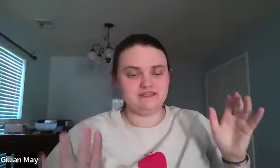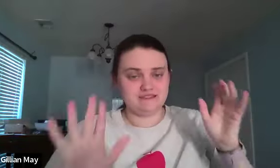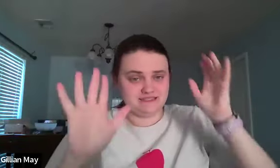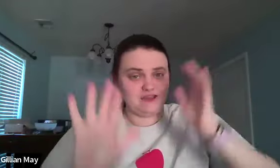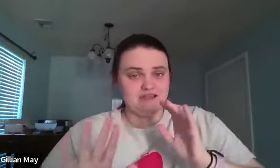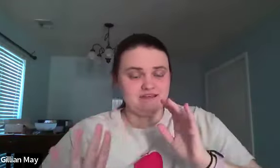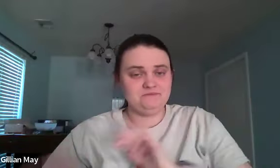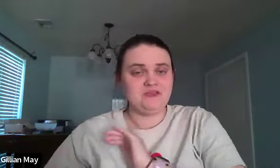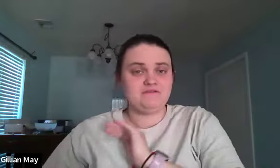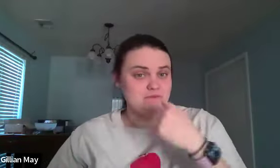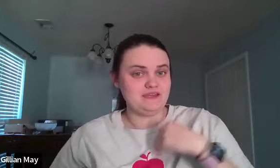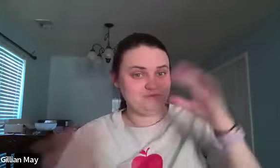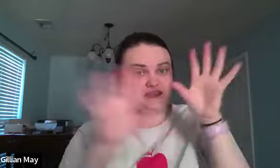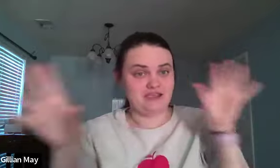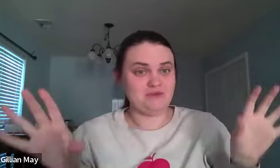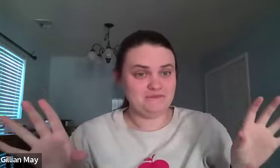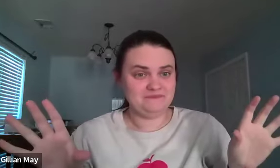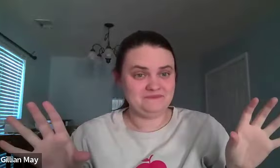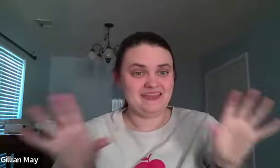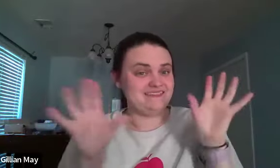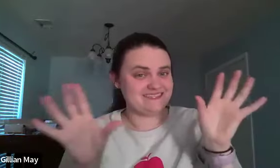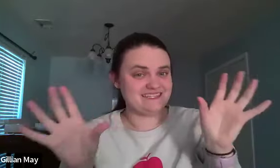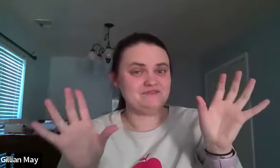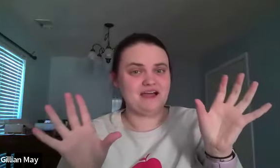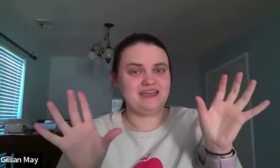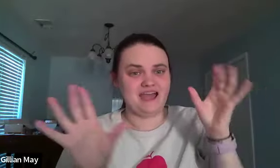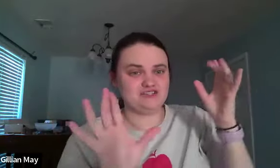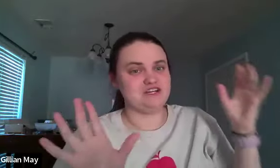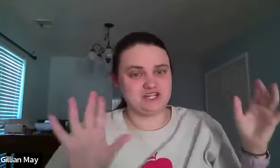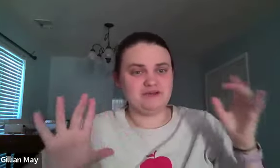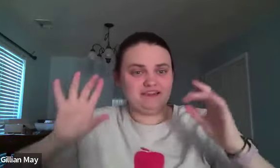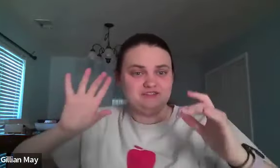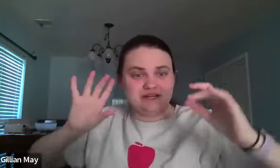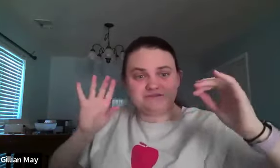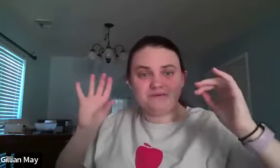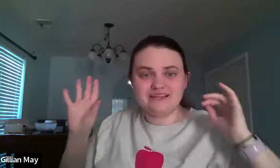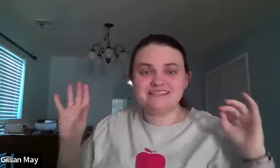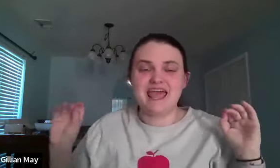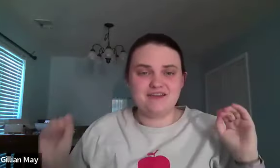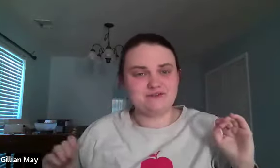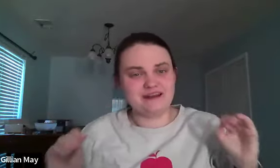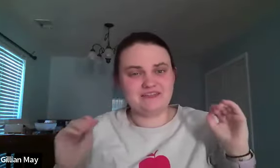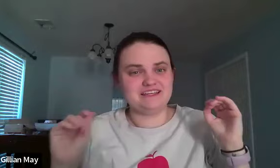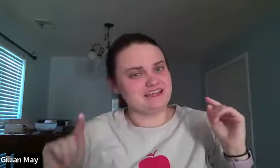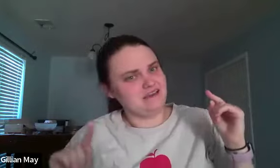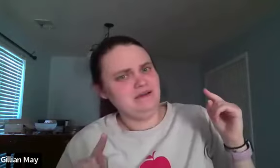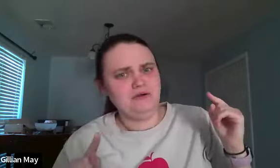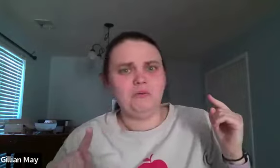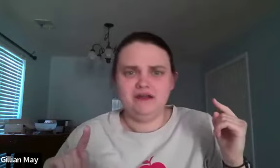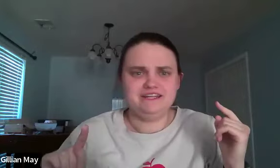to sign for me from a camera, in the sense of like, I try to show it like 20 different ways and everyone I think is like, what is